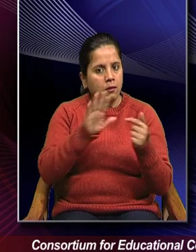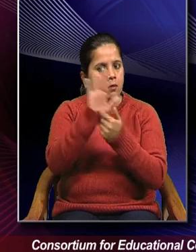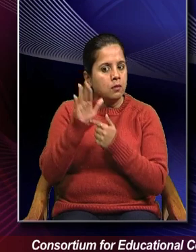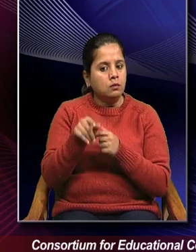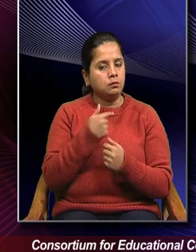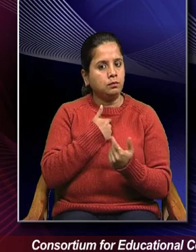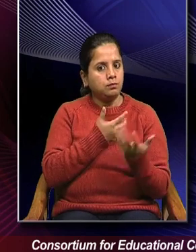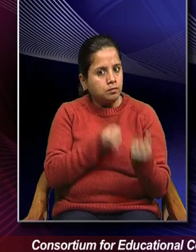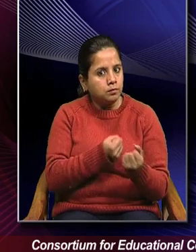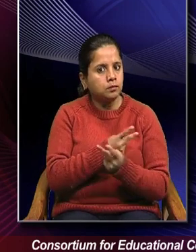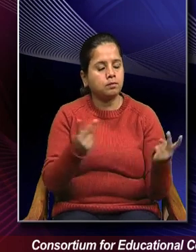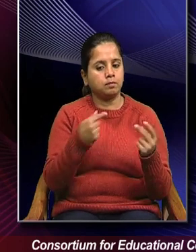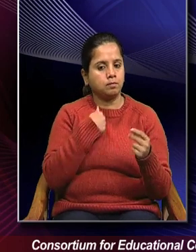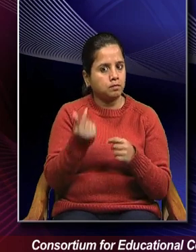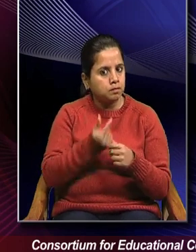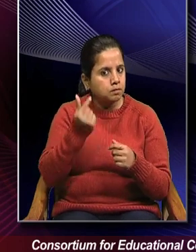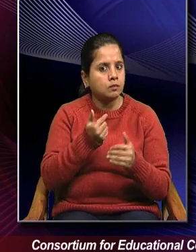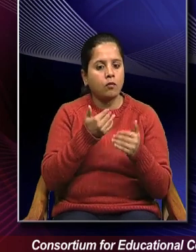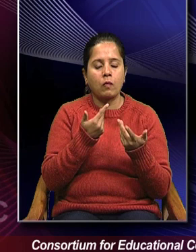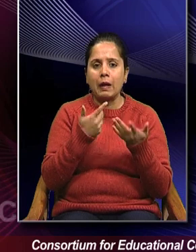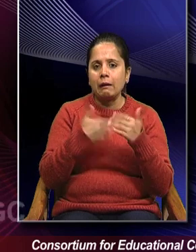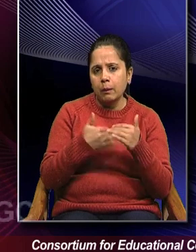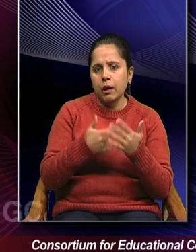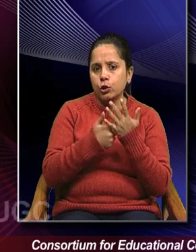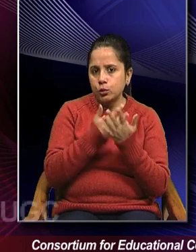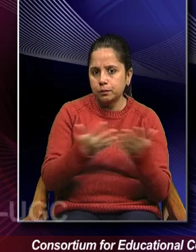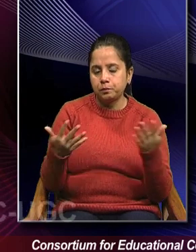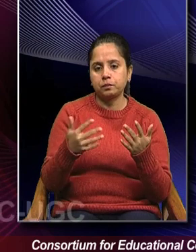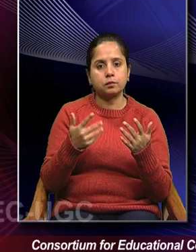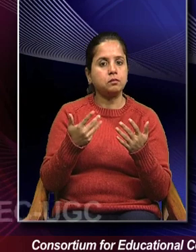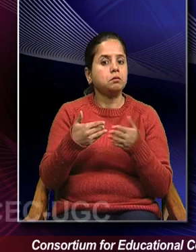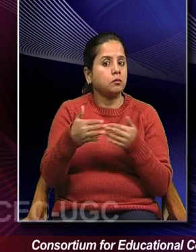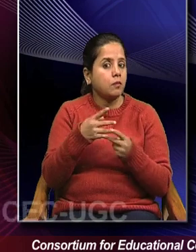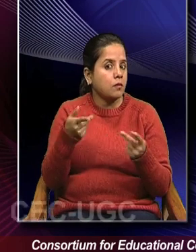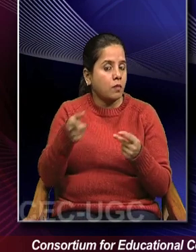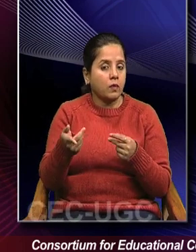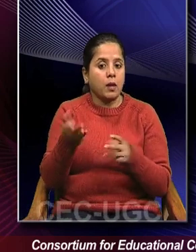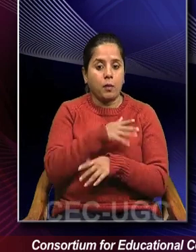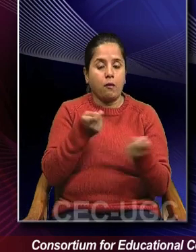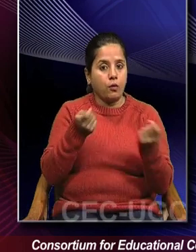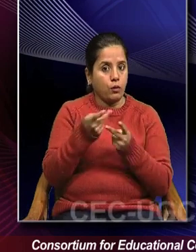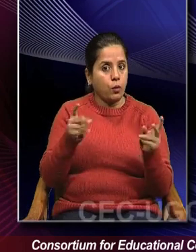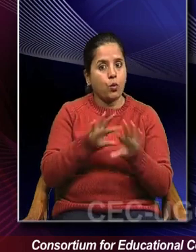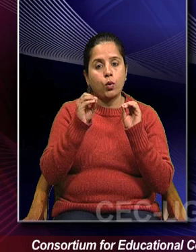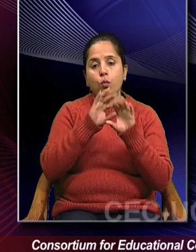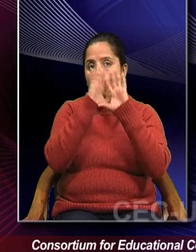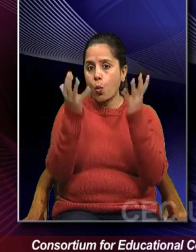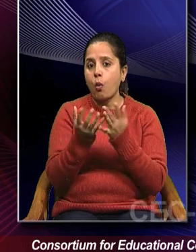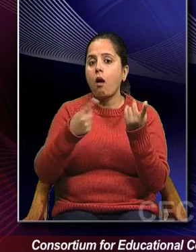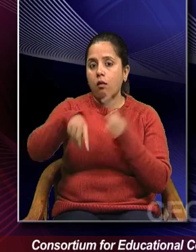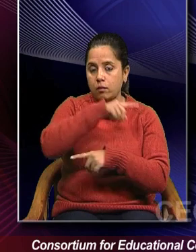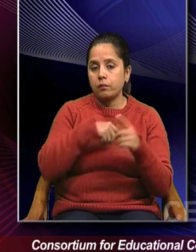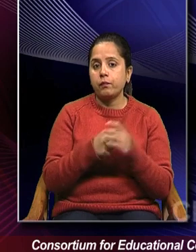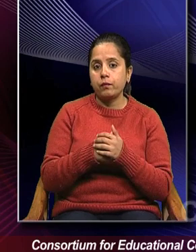determination and ingenuity in using the limited resources rather than European predominance throughout the world.